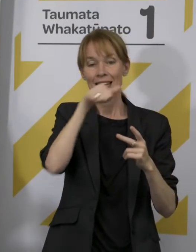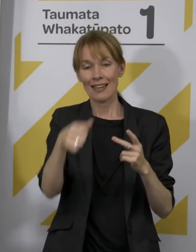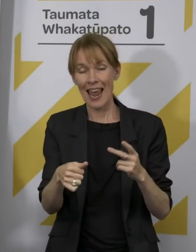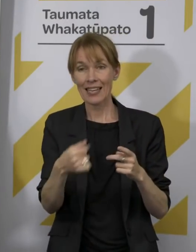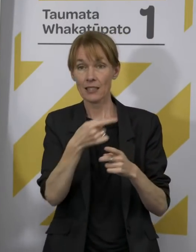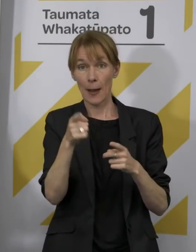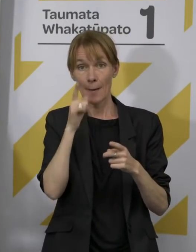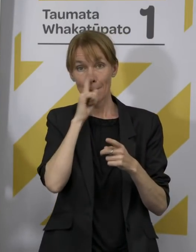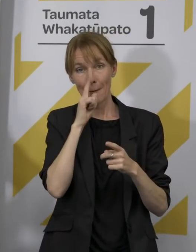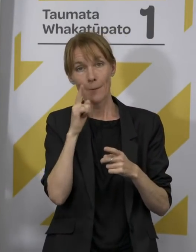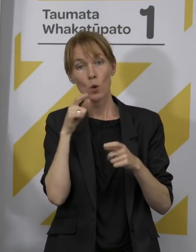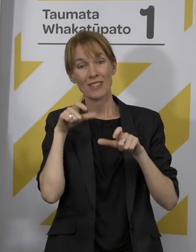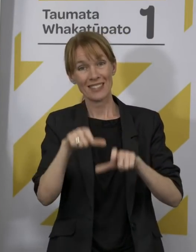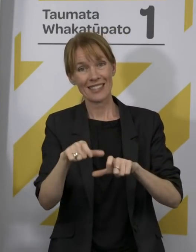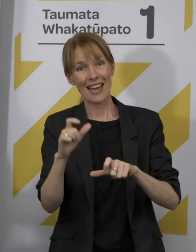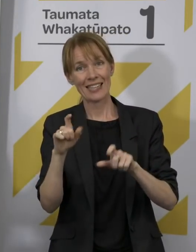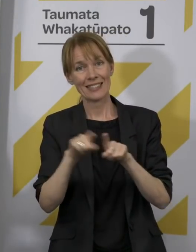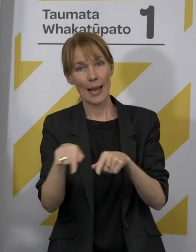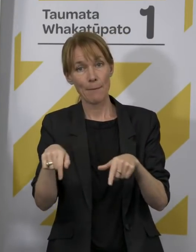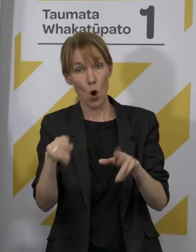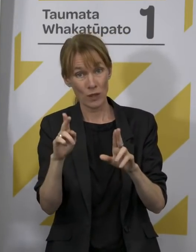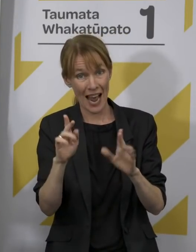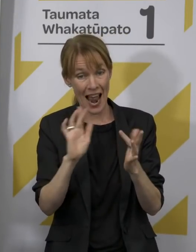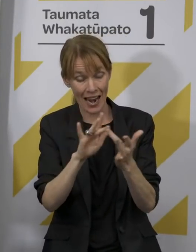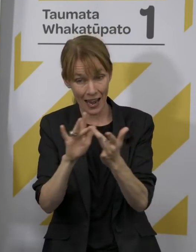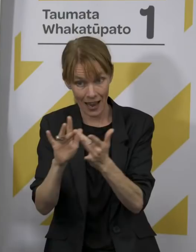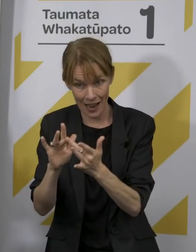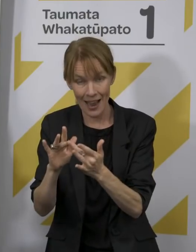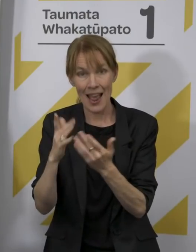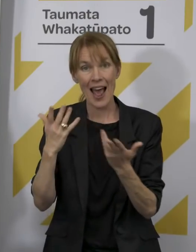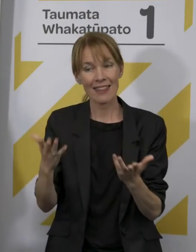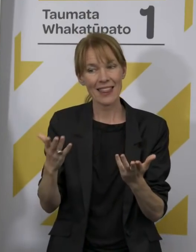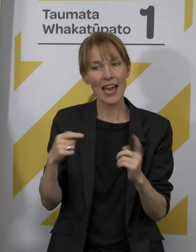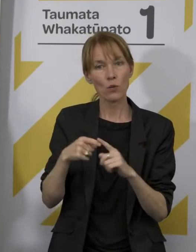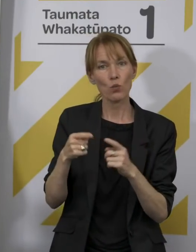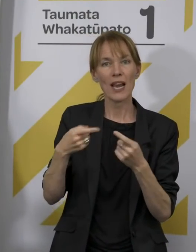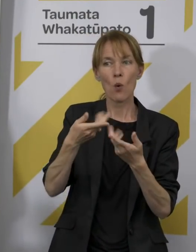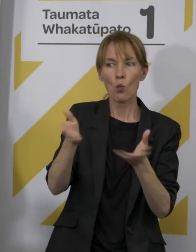with it, that's the Novotel, and then we've gone even wider just to be sure. But